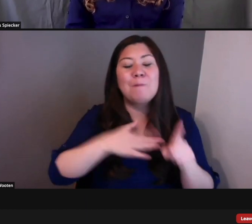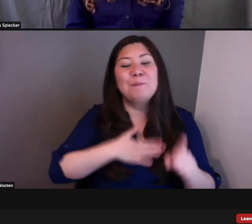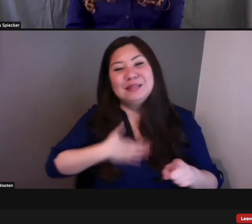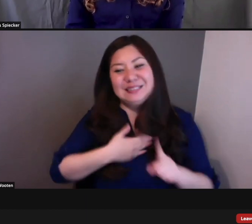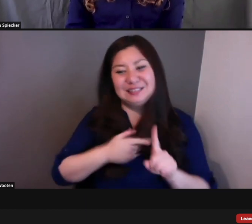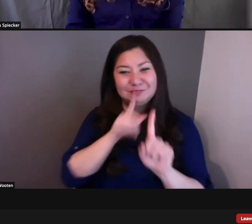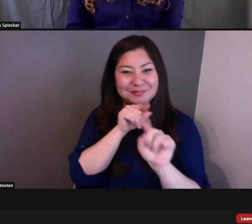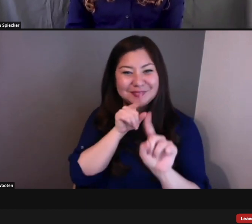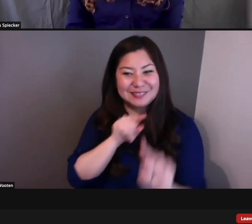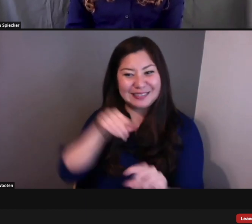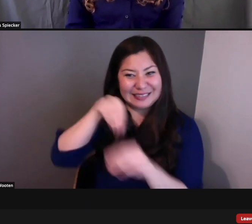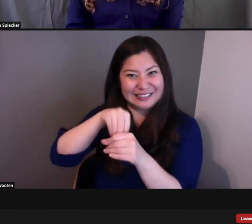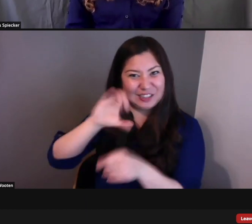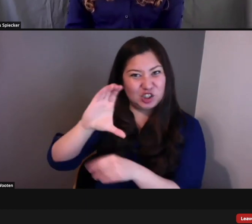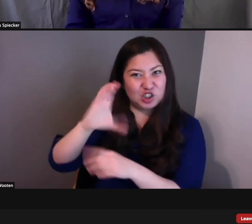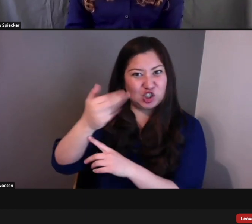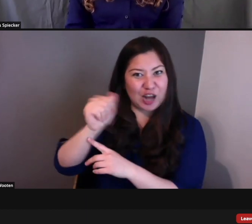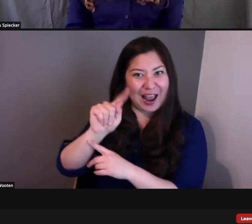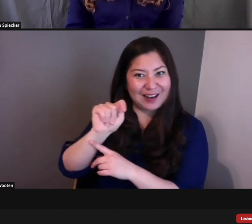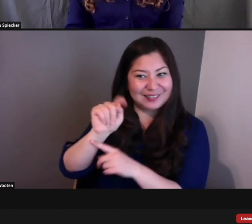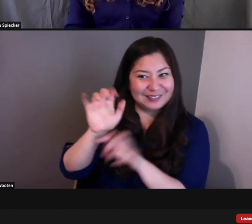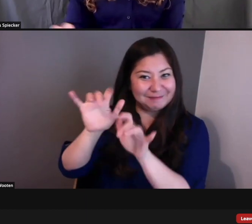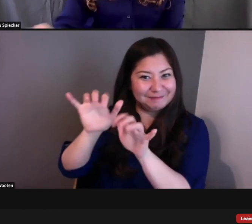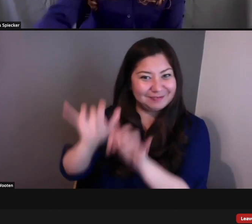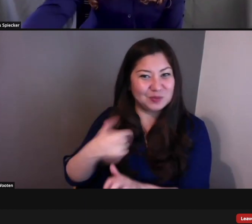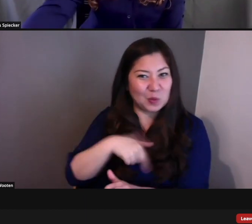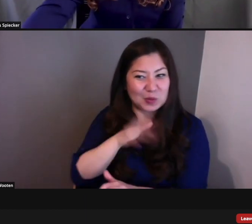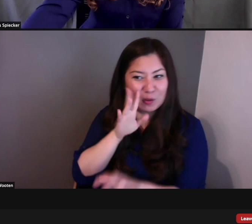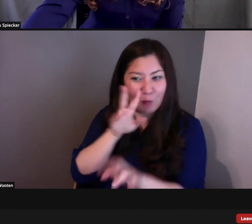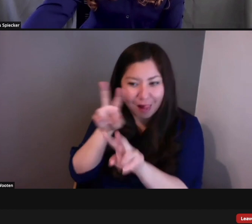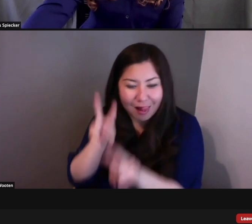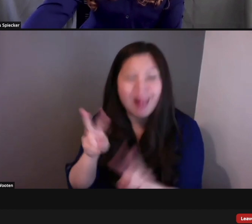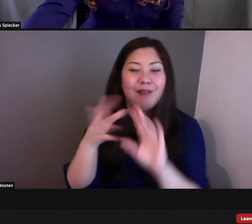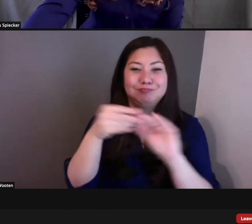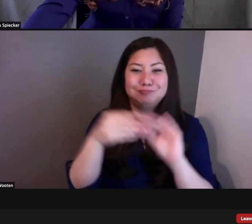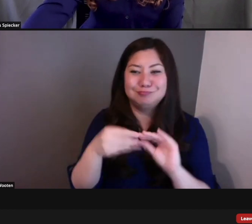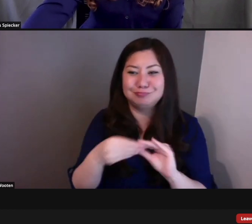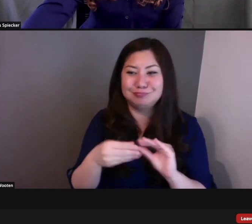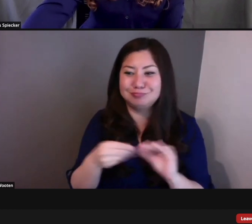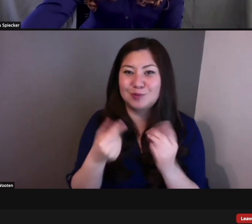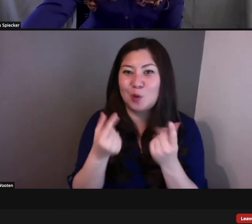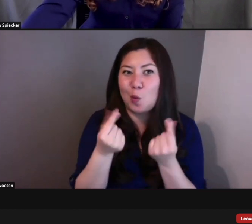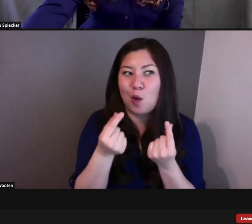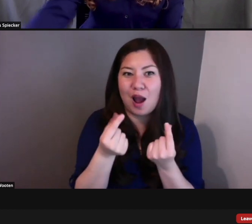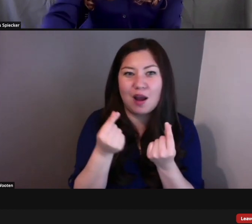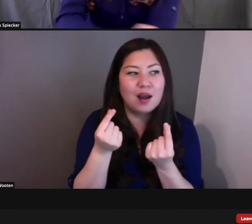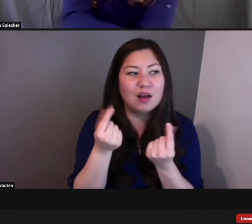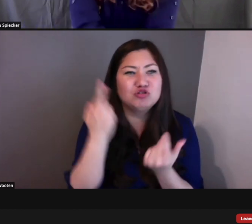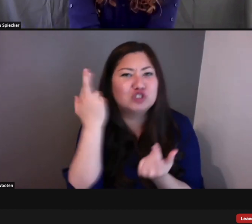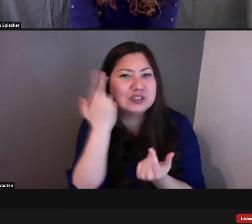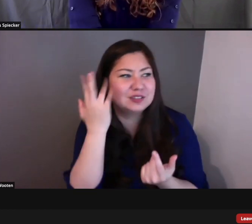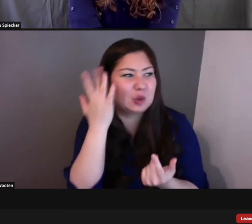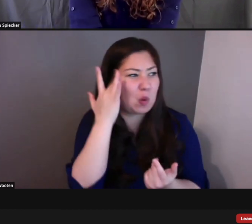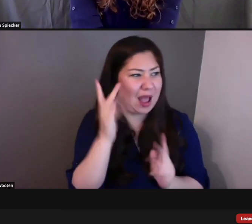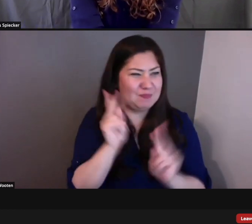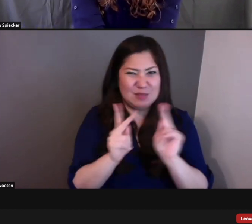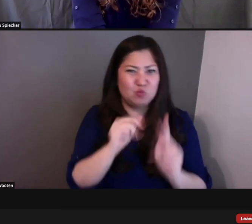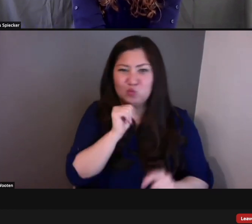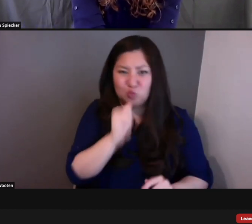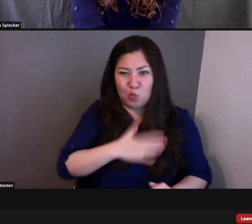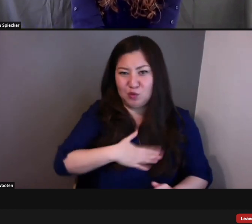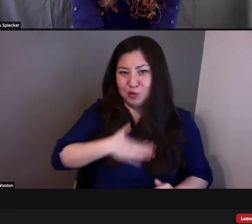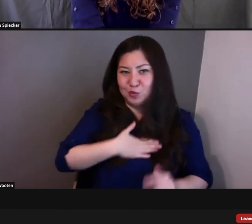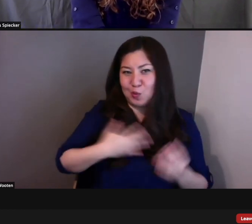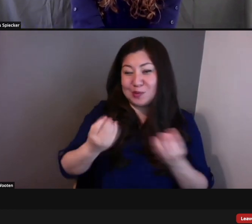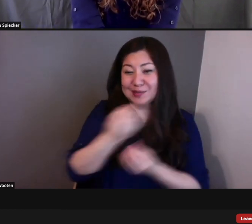clear, also with a little bit of deaf. It was related to deafness, but